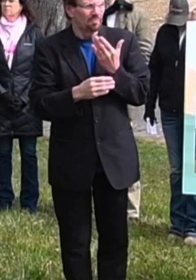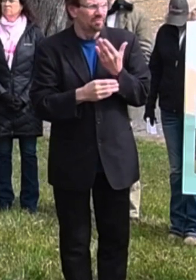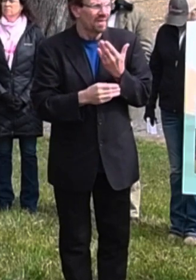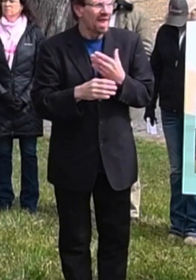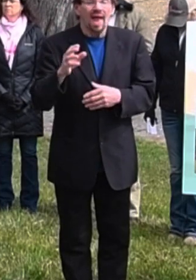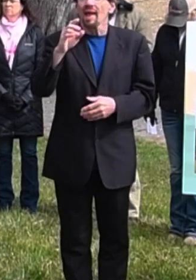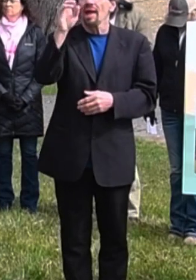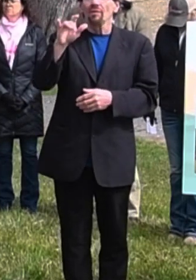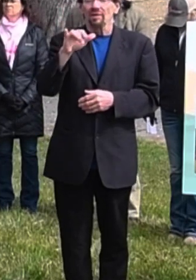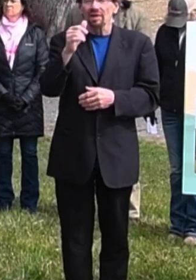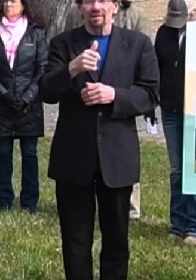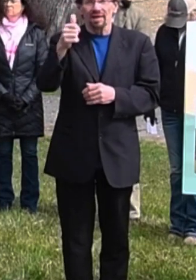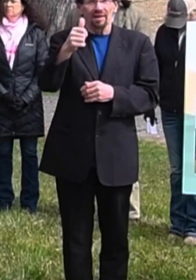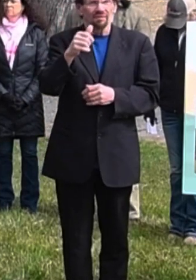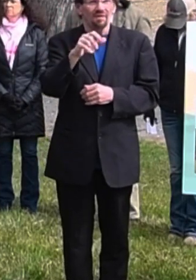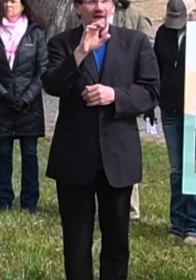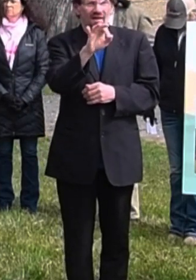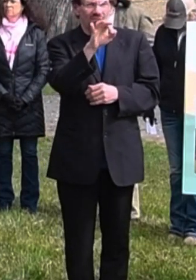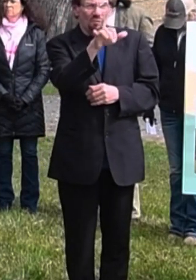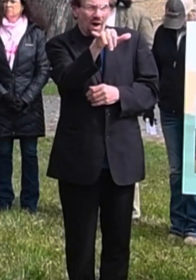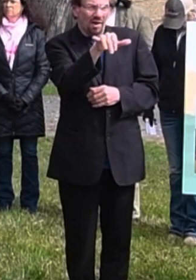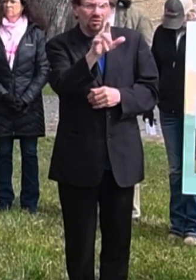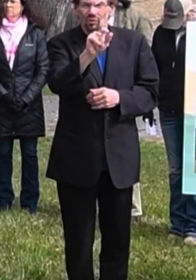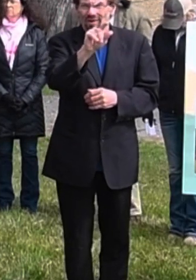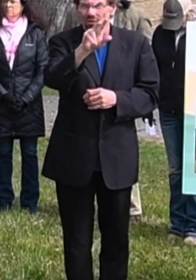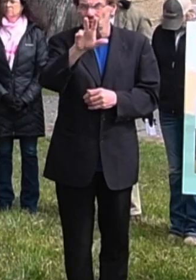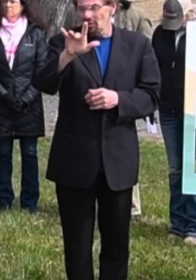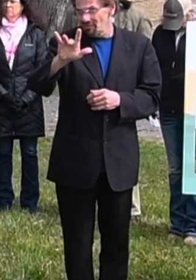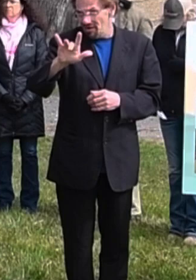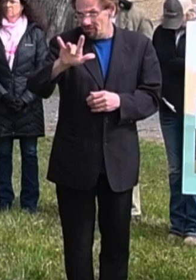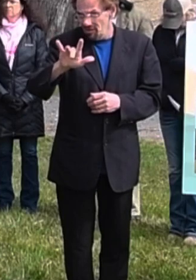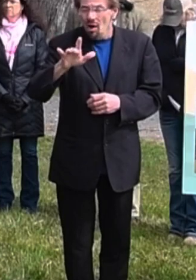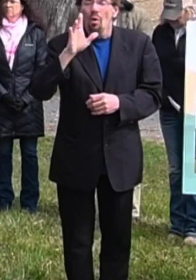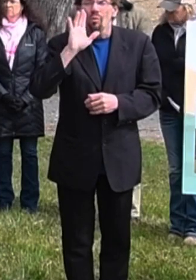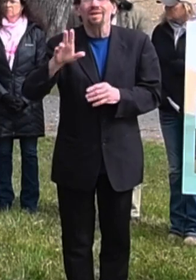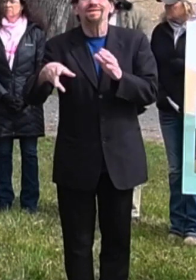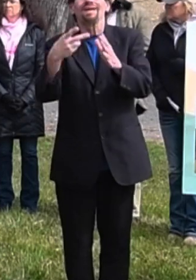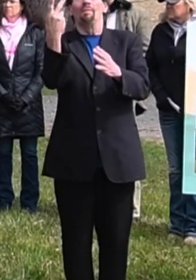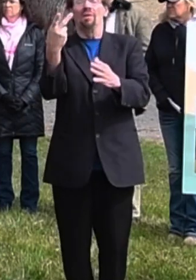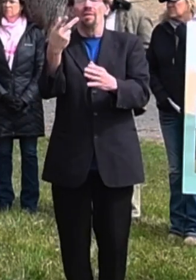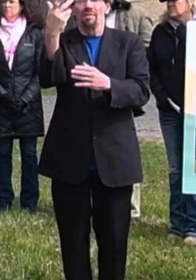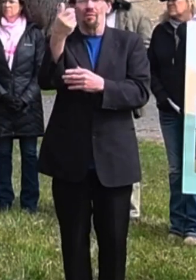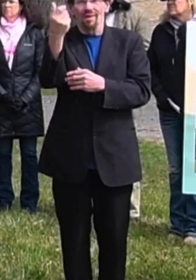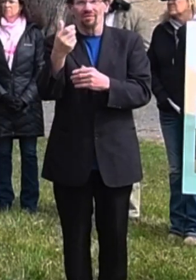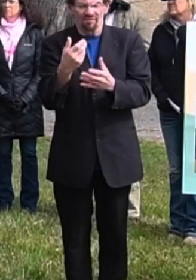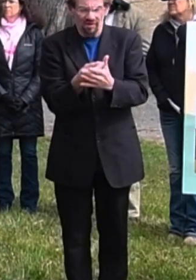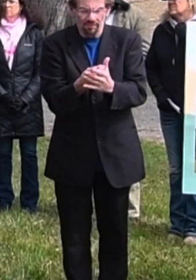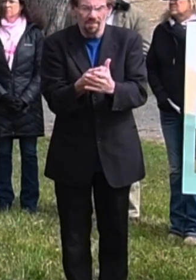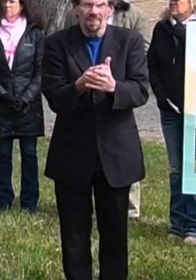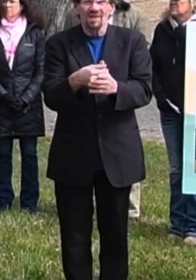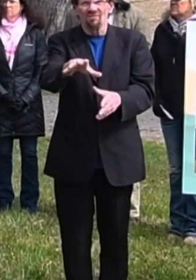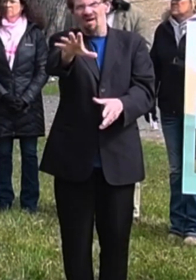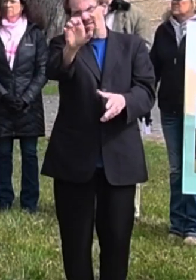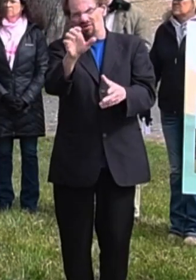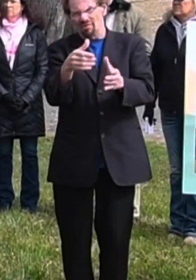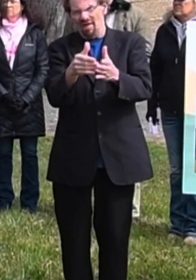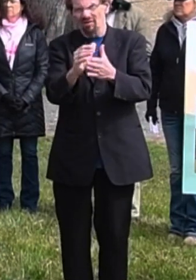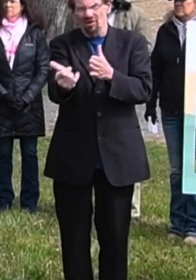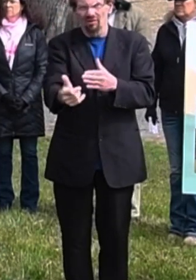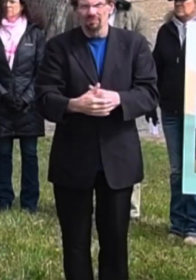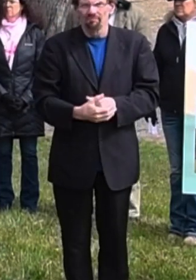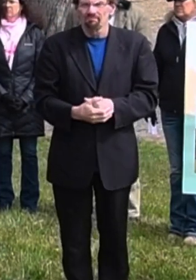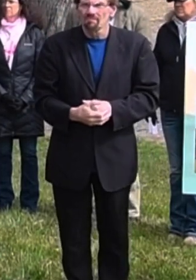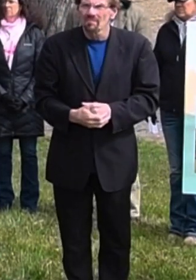County Executive's FY25 budget will double the Enhanced Agricultural Grants funding to